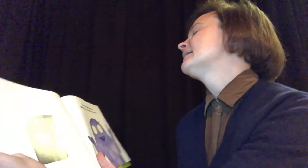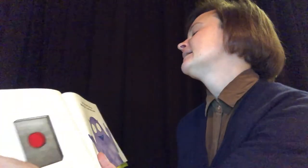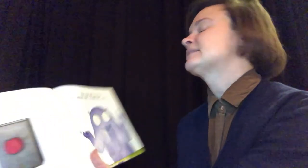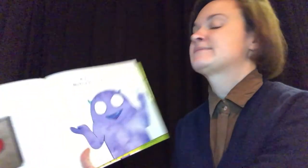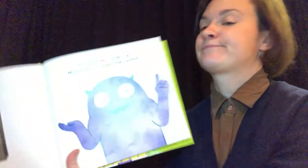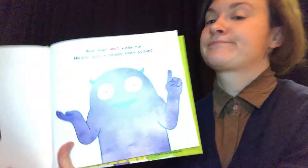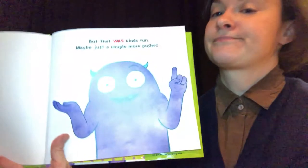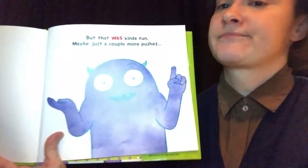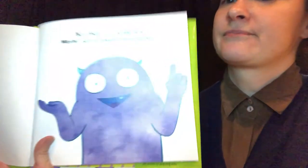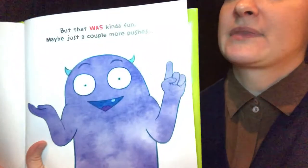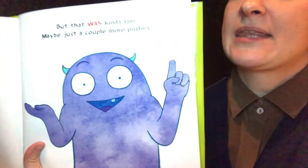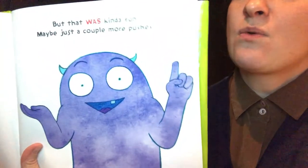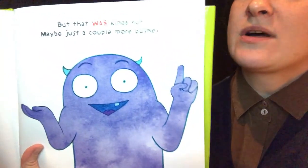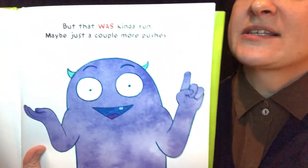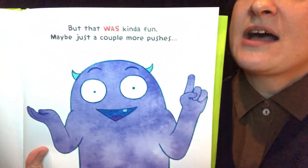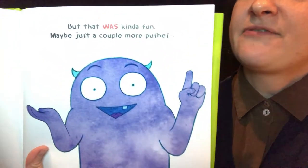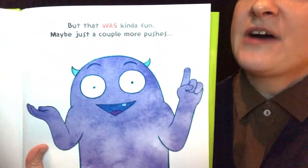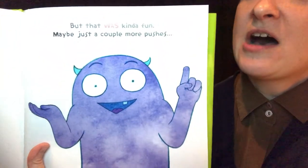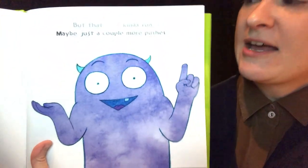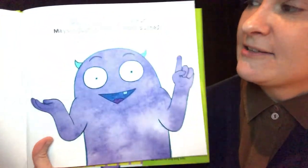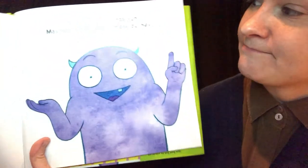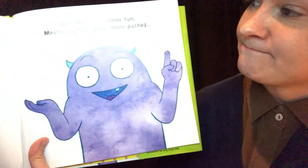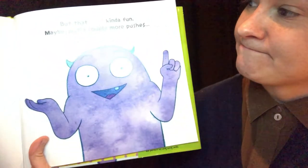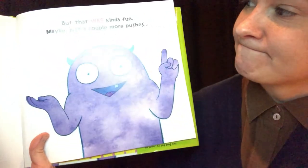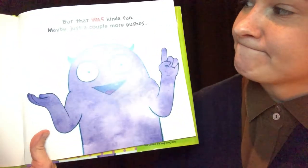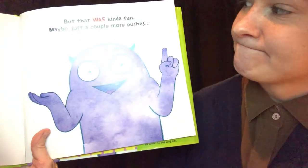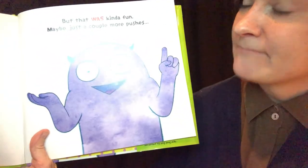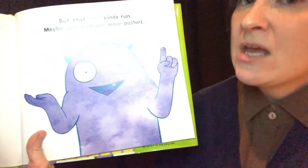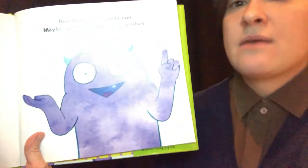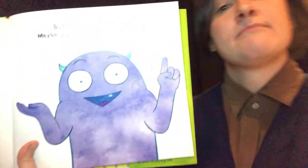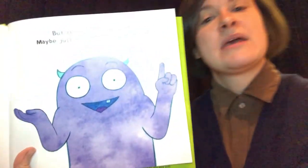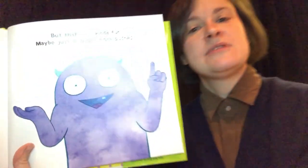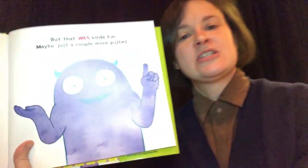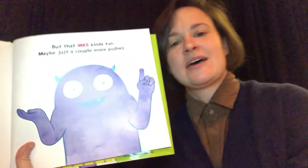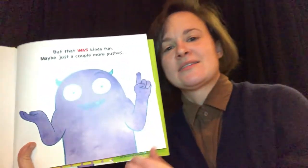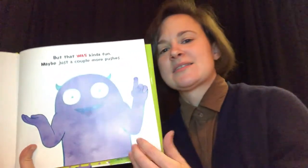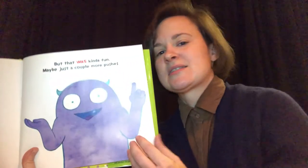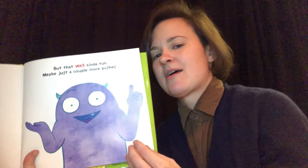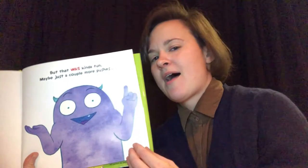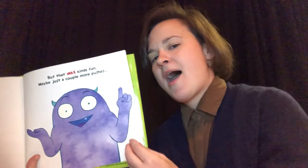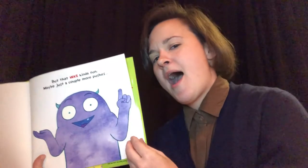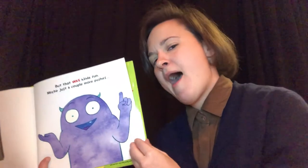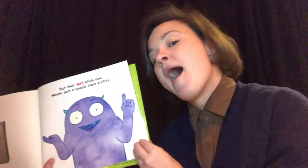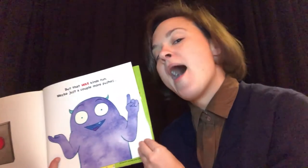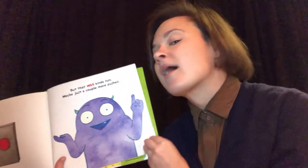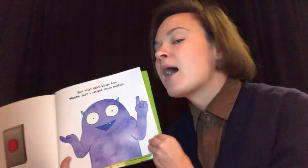But that was kind of fun. Maybe just a